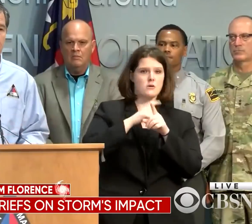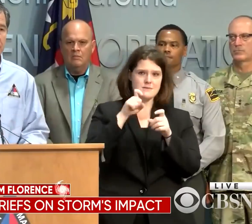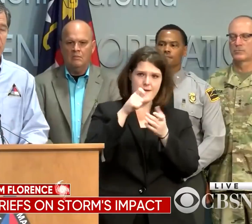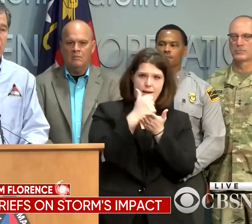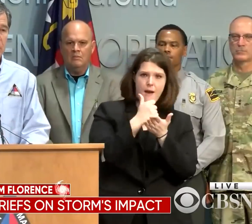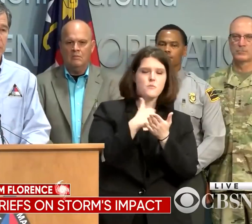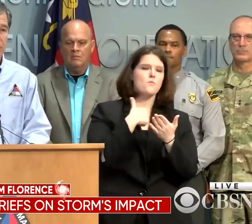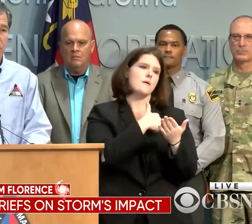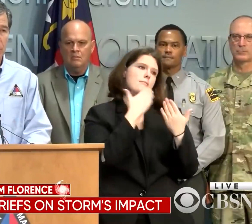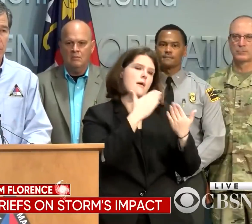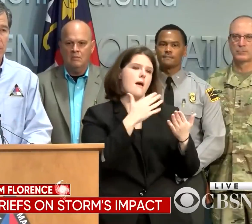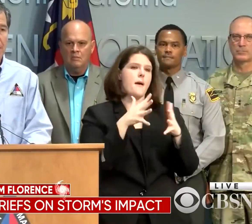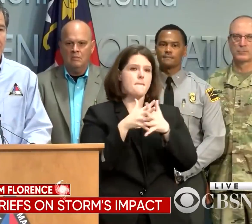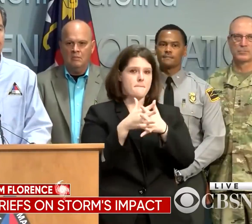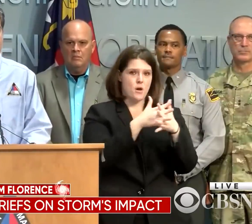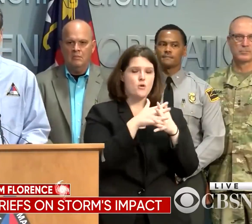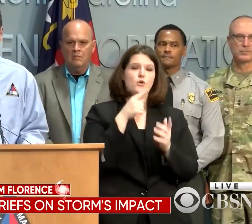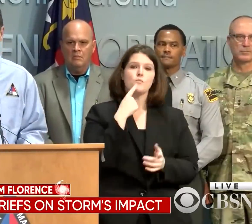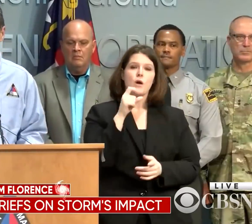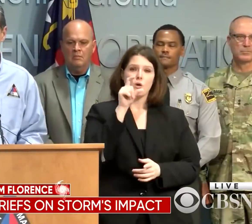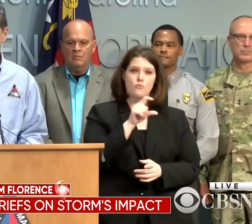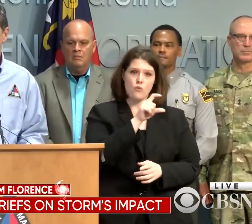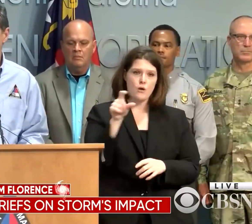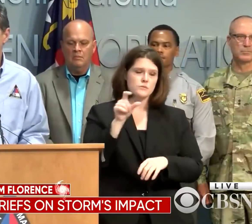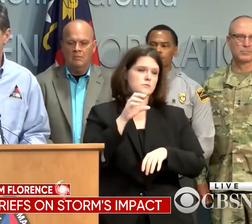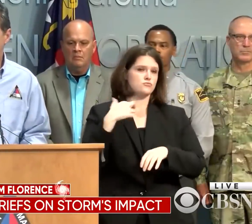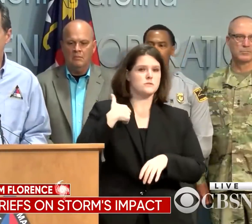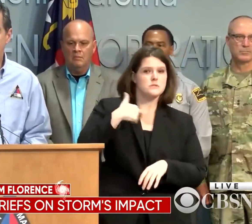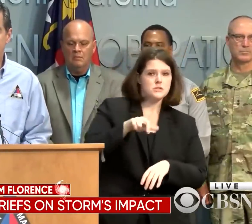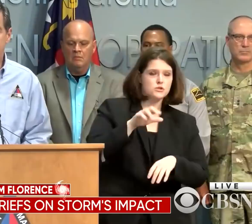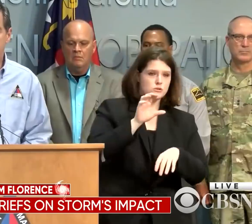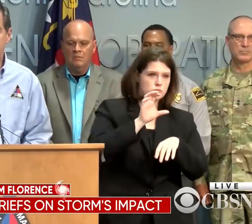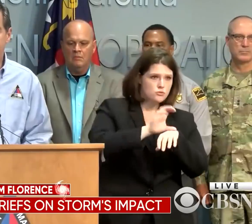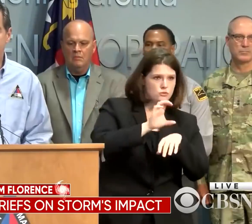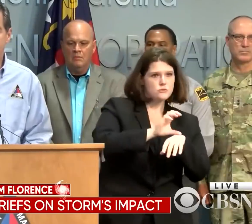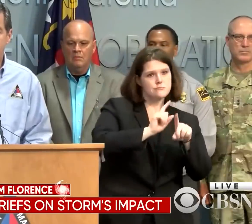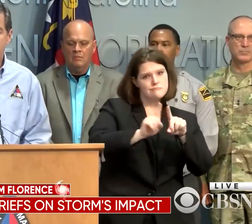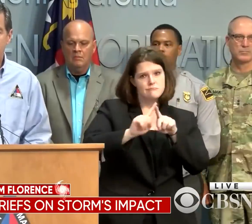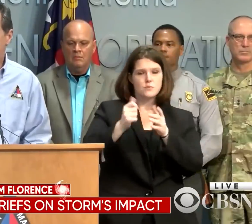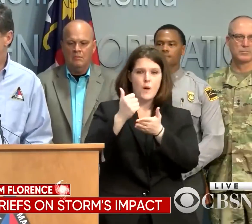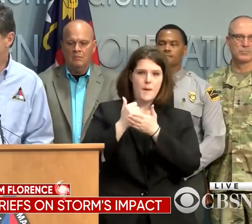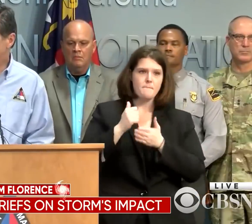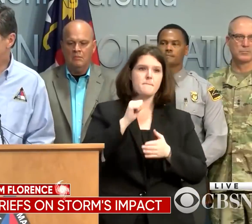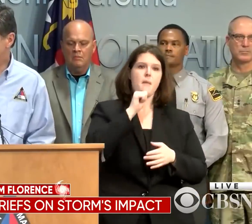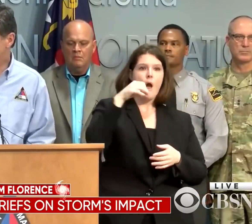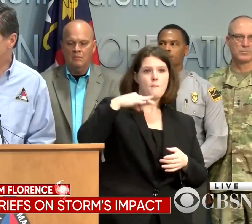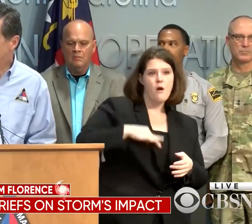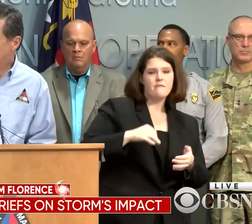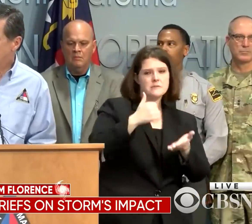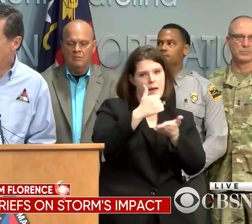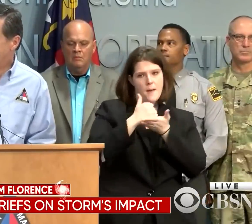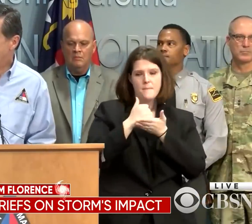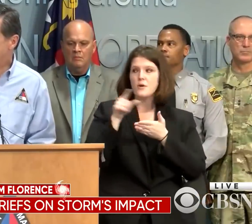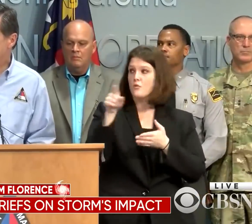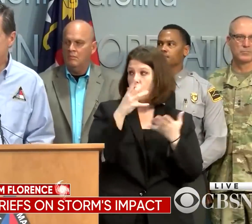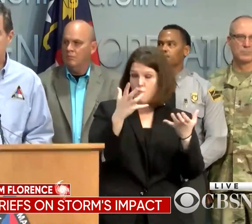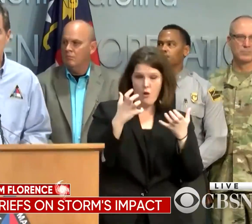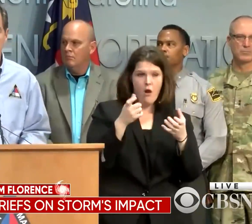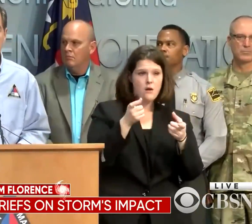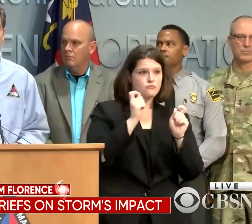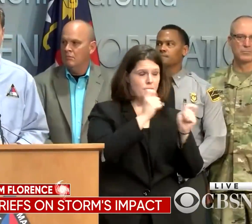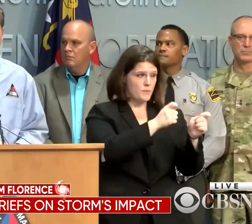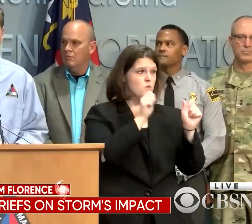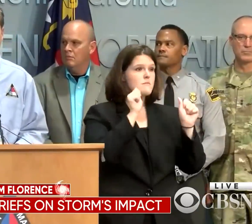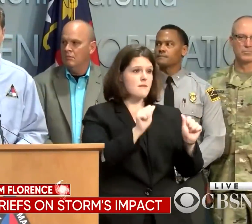the American Red Cross and for our faith-based groups and our nonprofits that are helping out. If you want to contribute, you